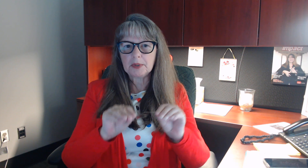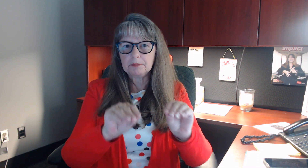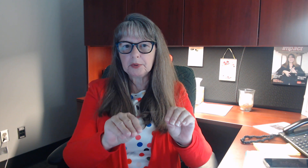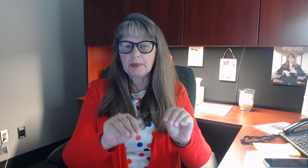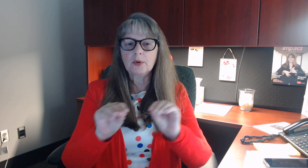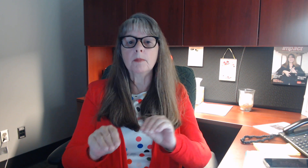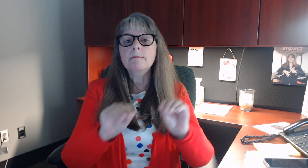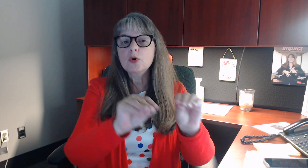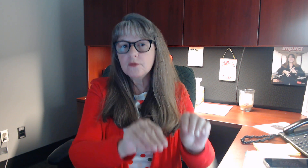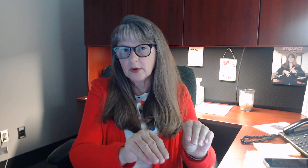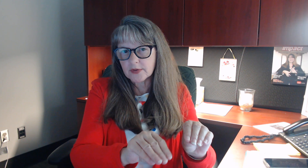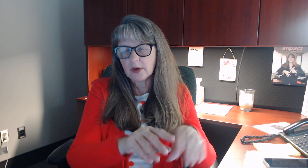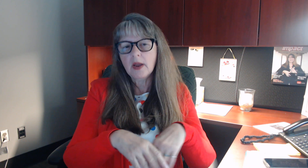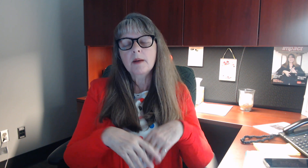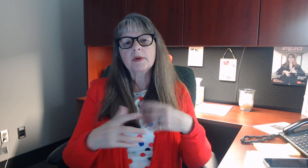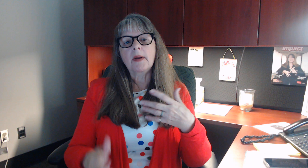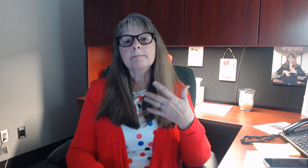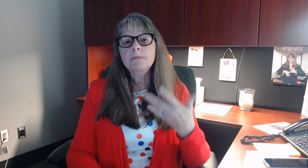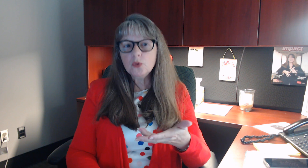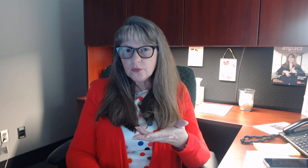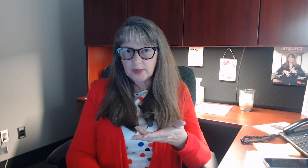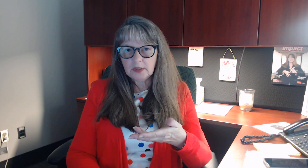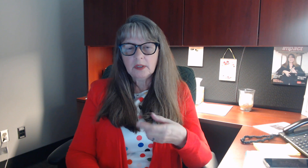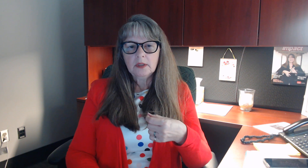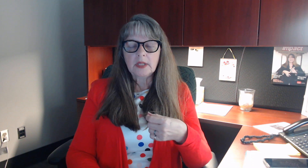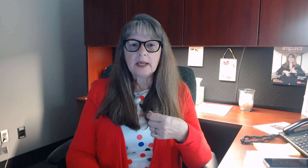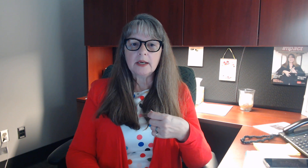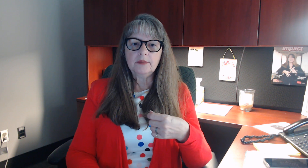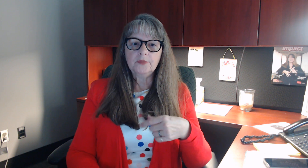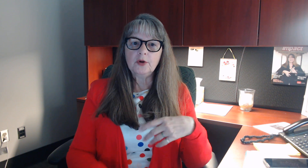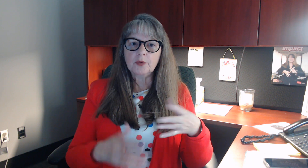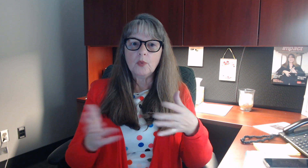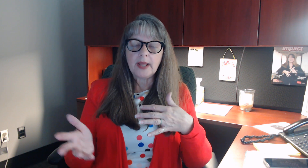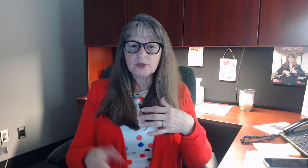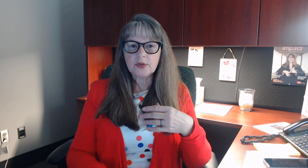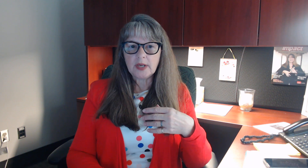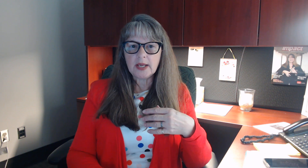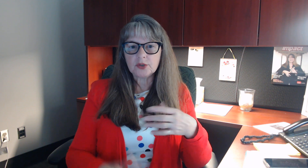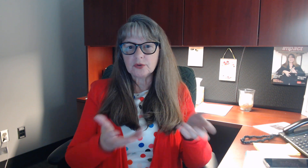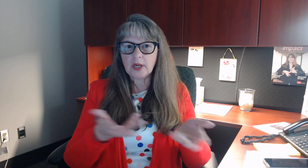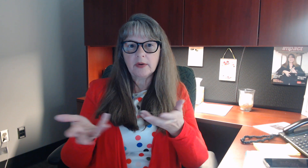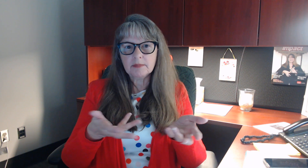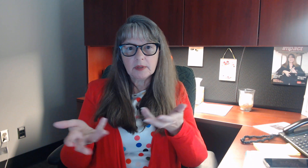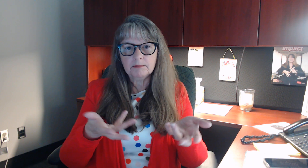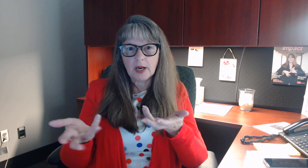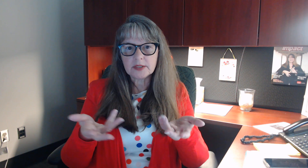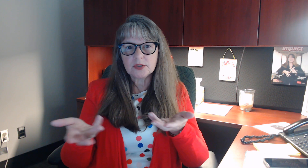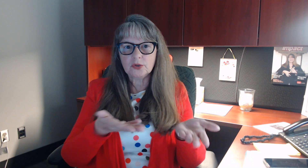put it, but I'm going to move it over there. But if I'm moving, like, you know, from one house to the next, you're carrying big boxes and you're